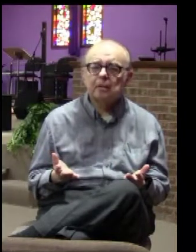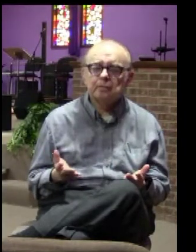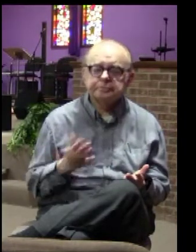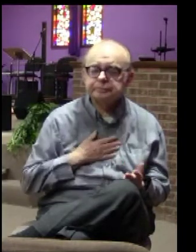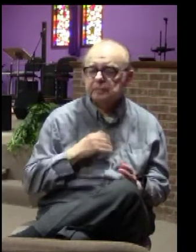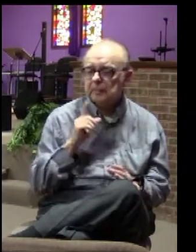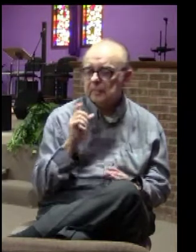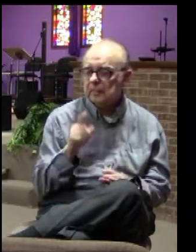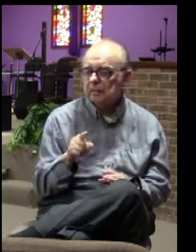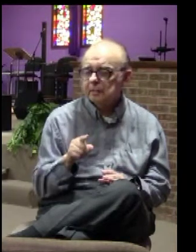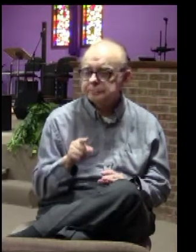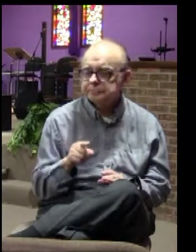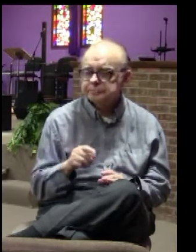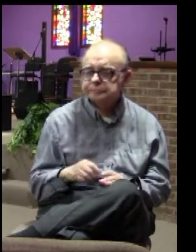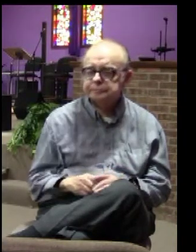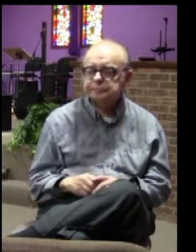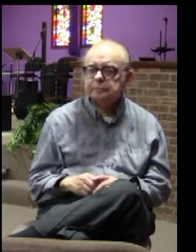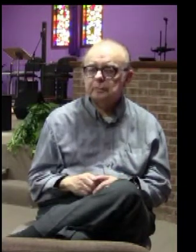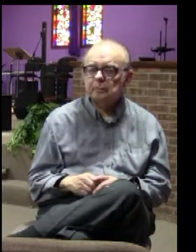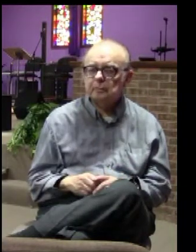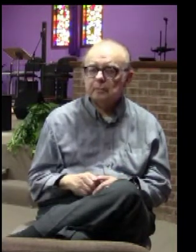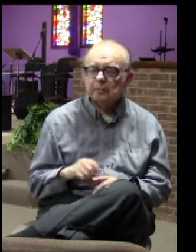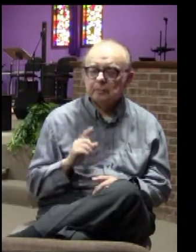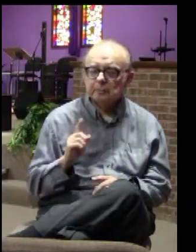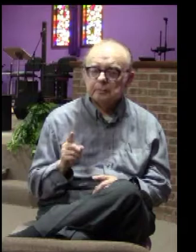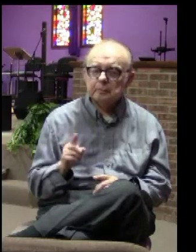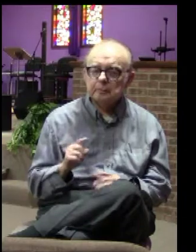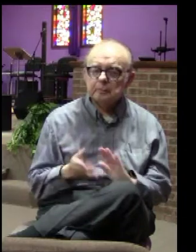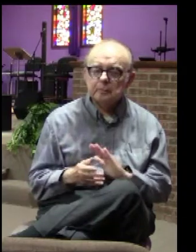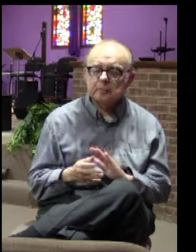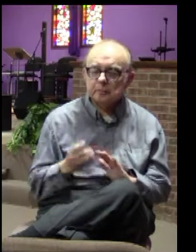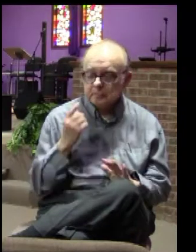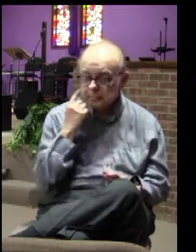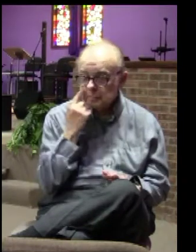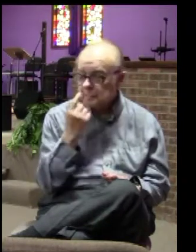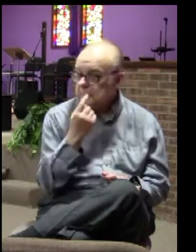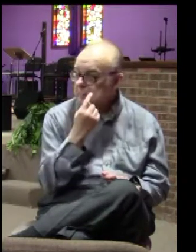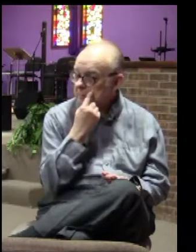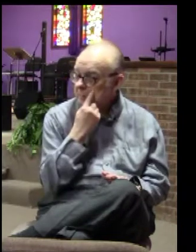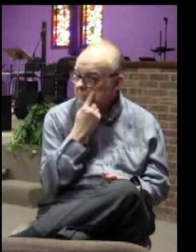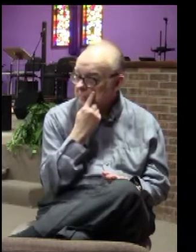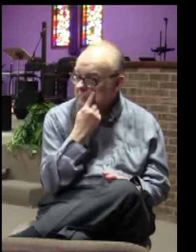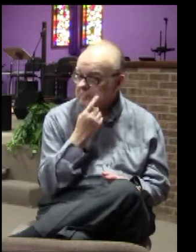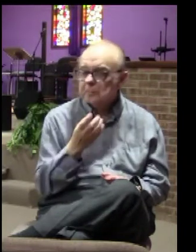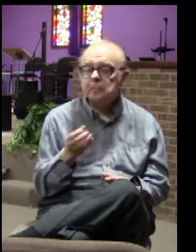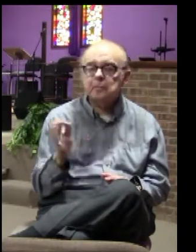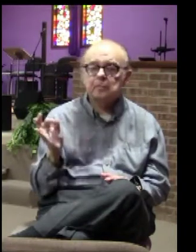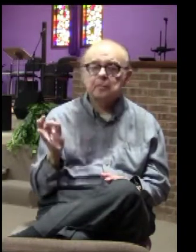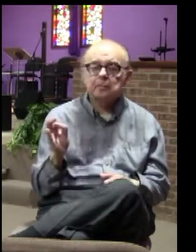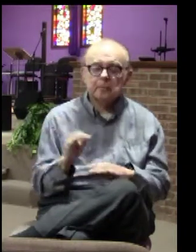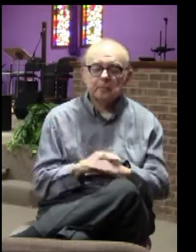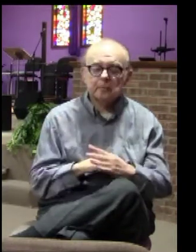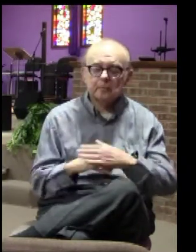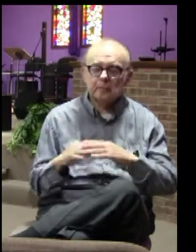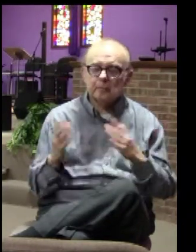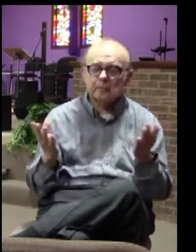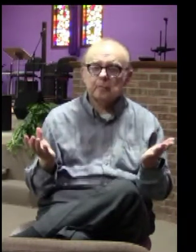My question to you is this. Are you going to become the eyes, the